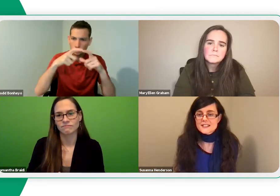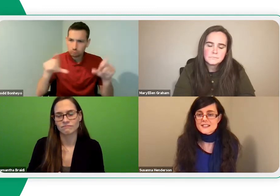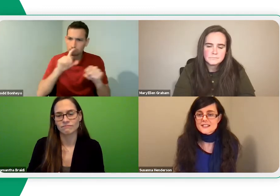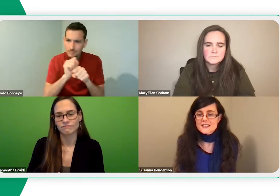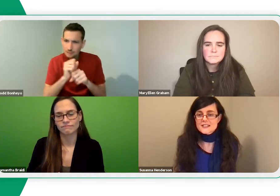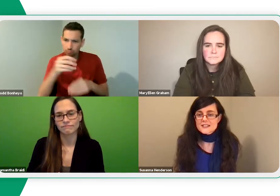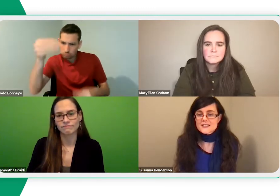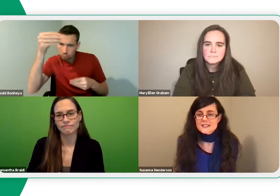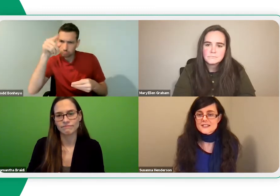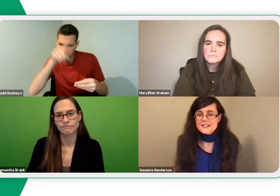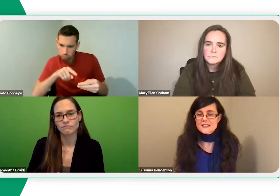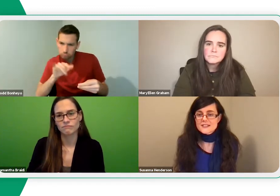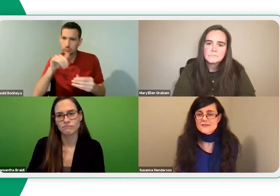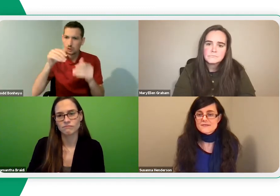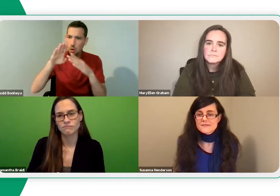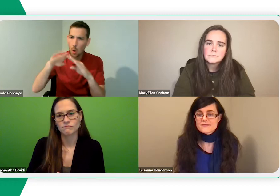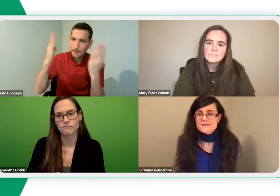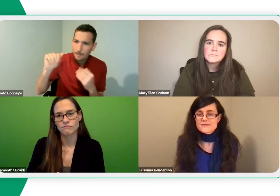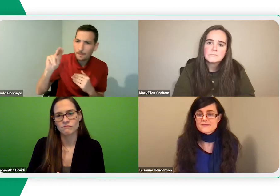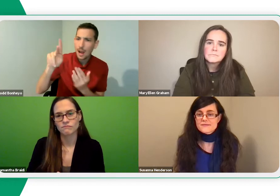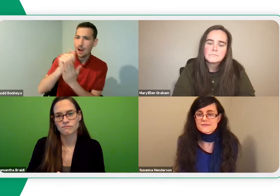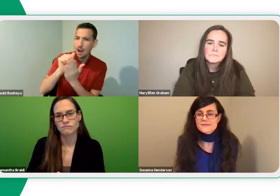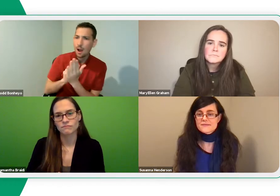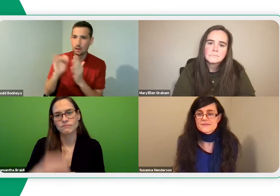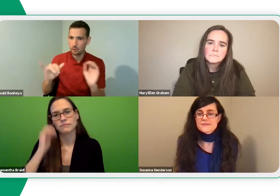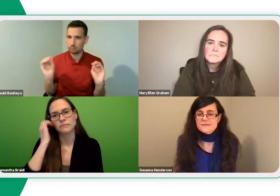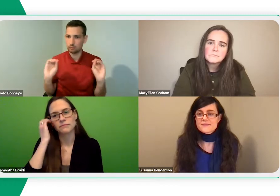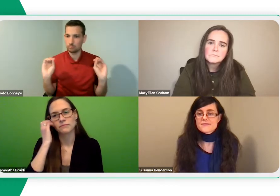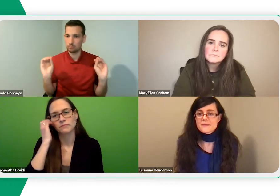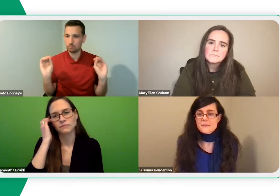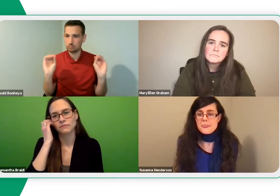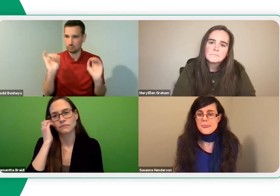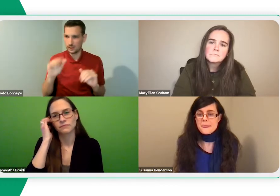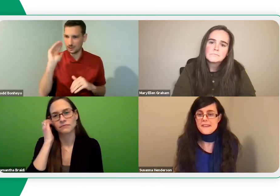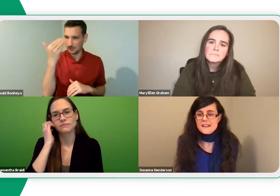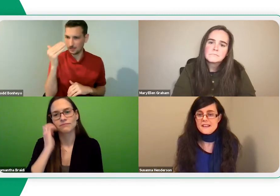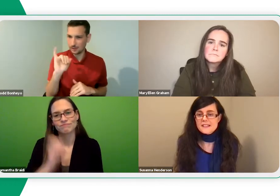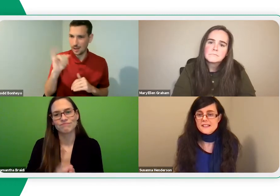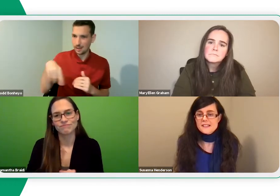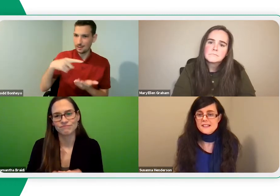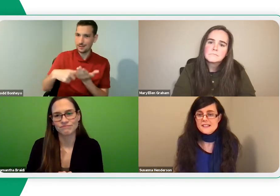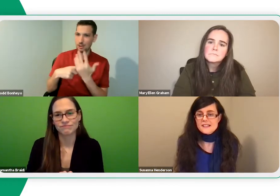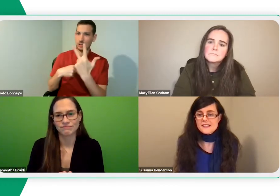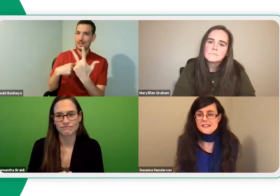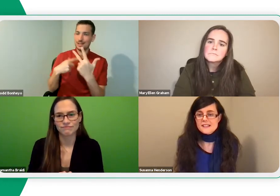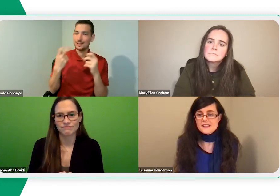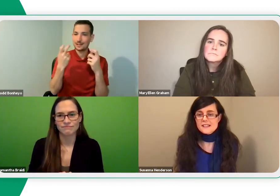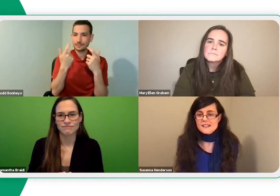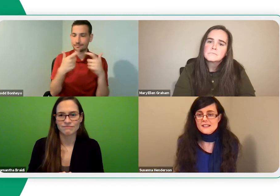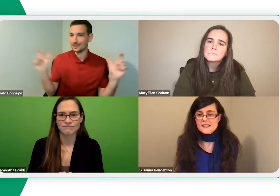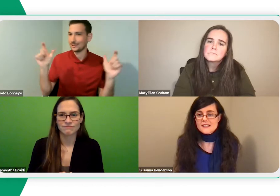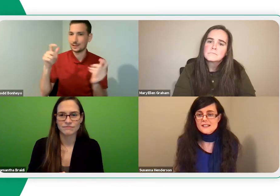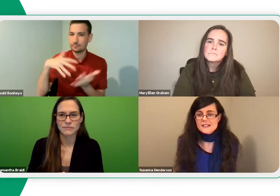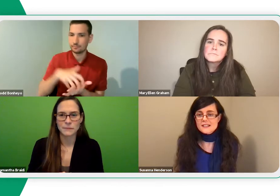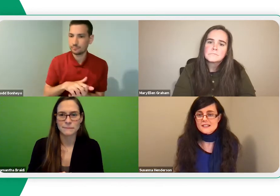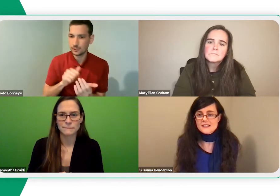that real life experience unless they've had a job, get a check, opened a bank account, and know how to utilize and budget. So it